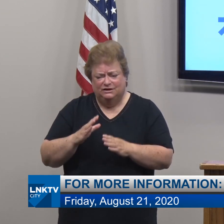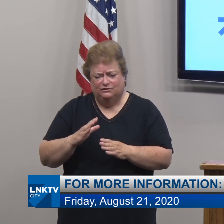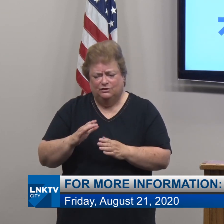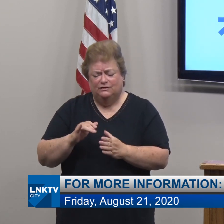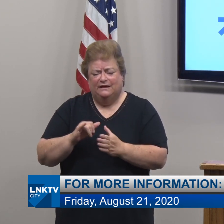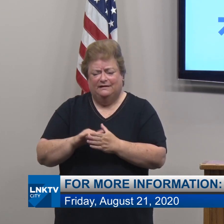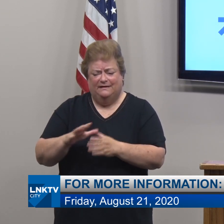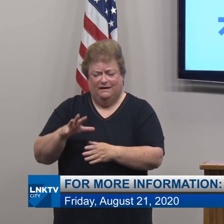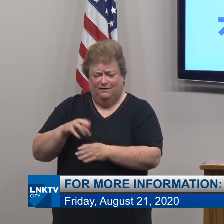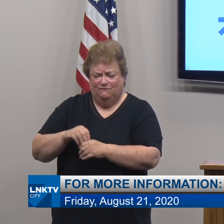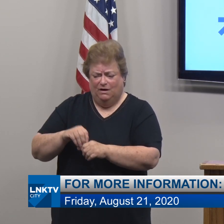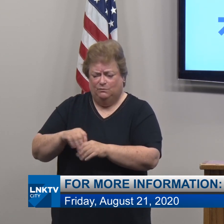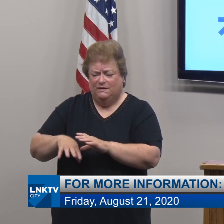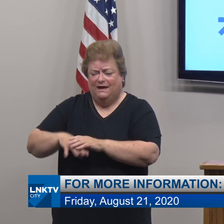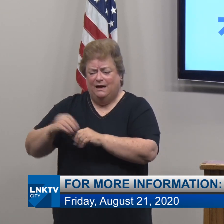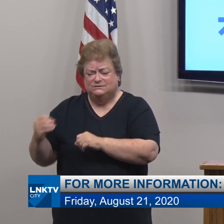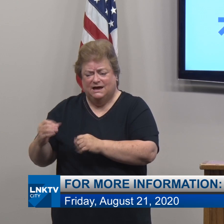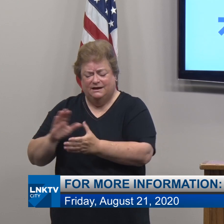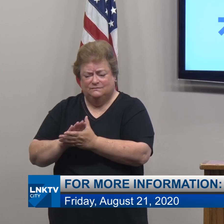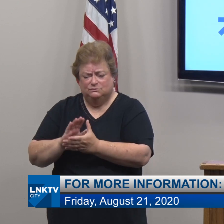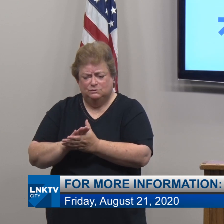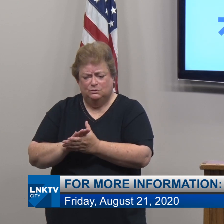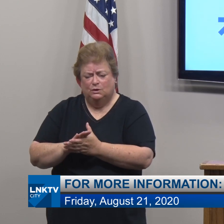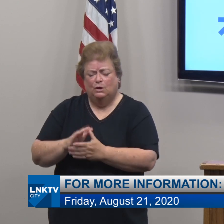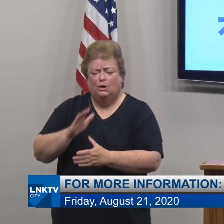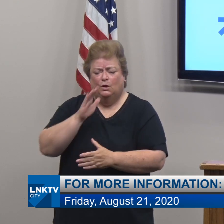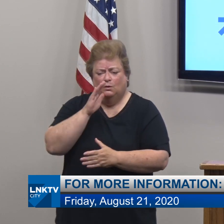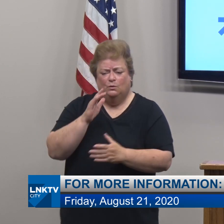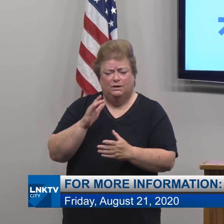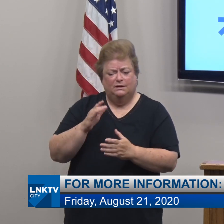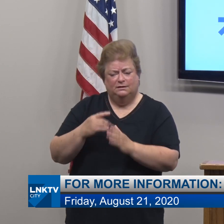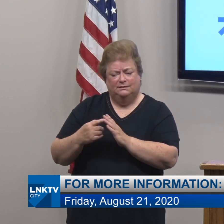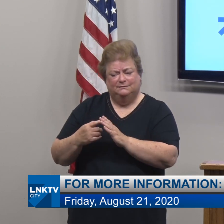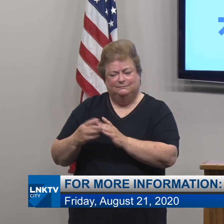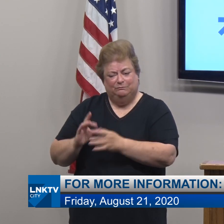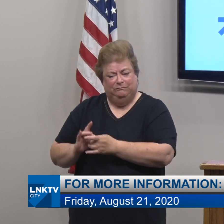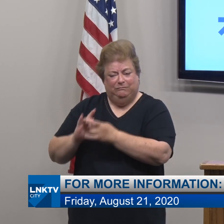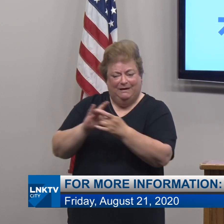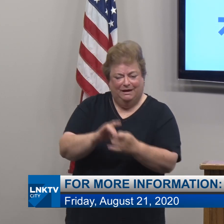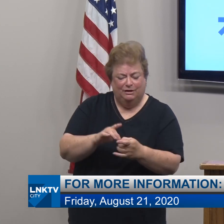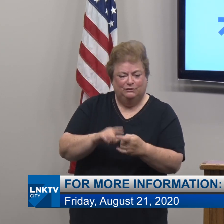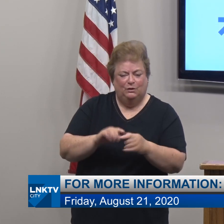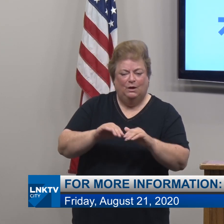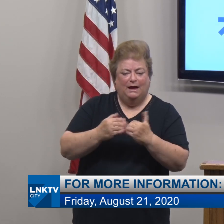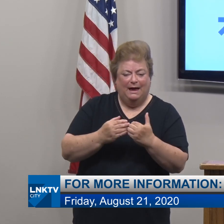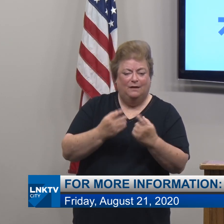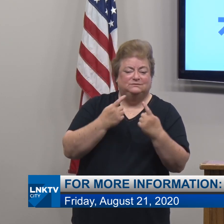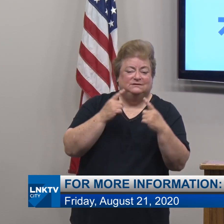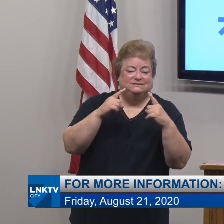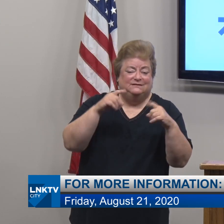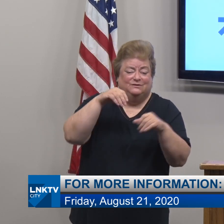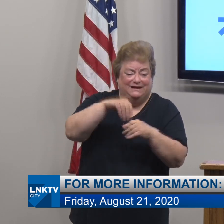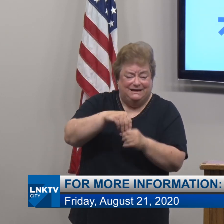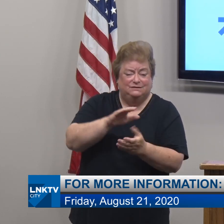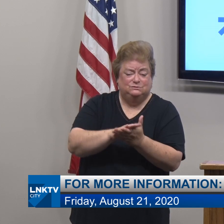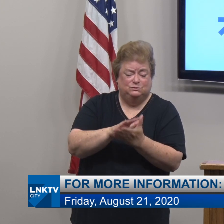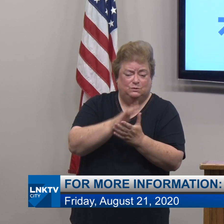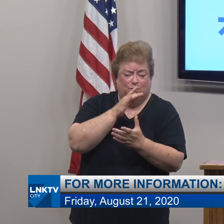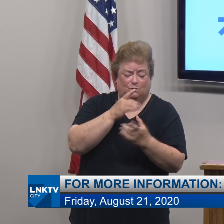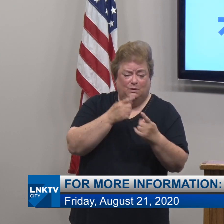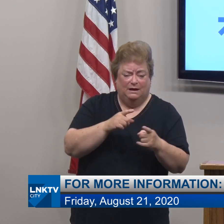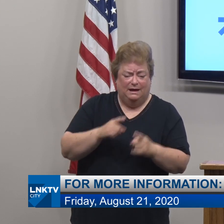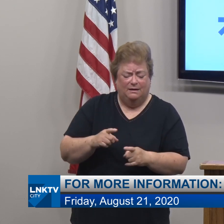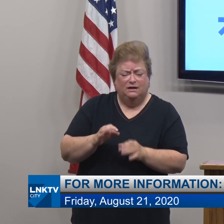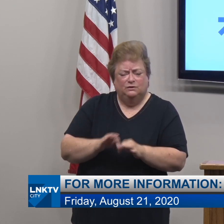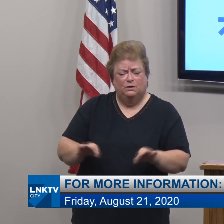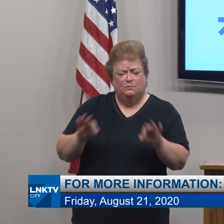outside of the school setting will impact how successful in-person sessions will be. Let's recognize just how important it is for them and for